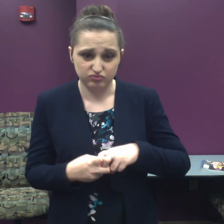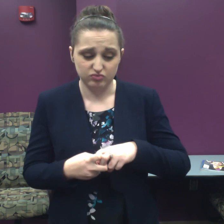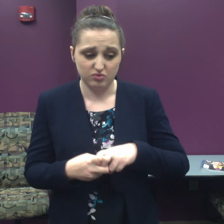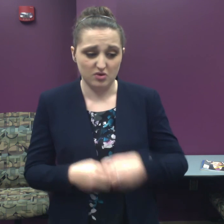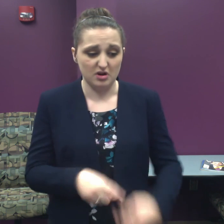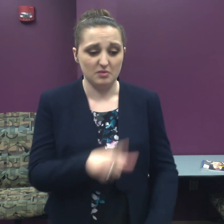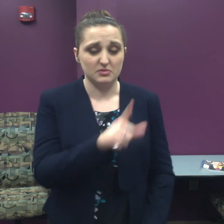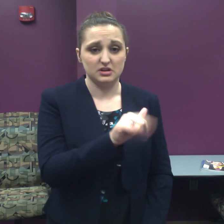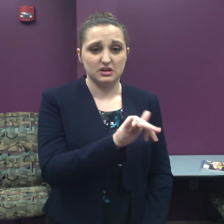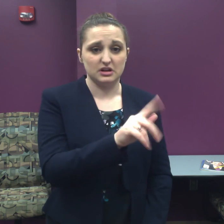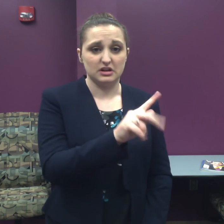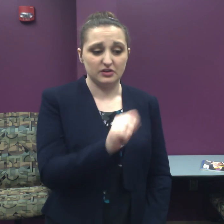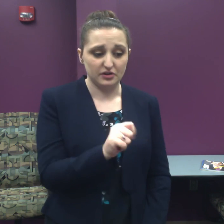every aspect of their lives.